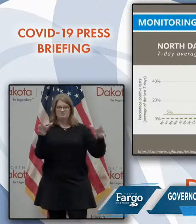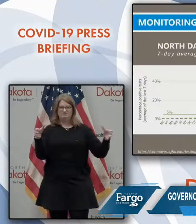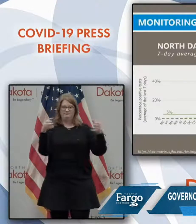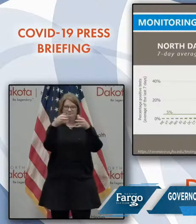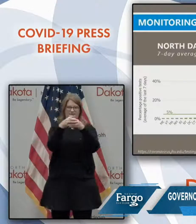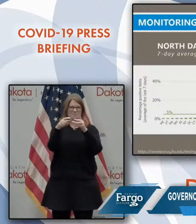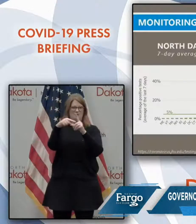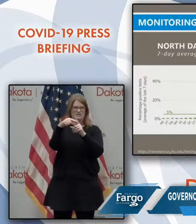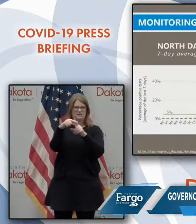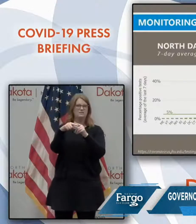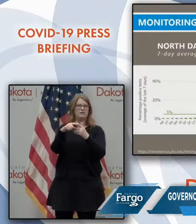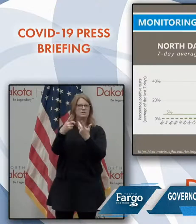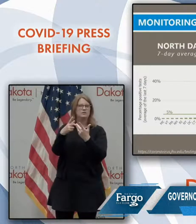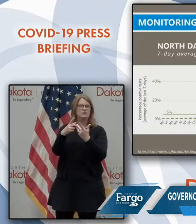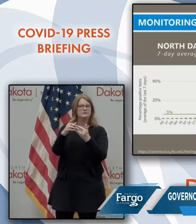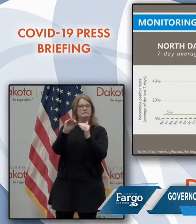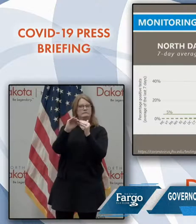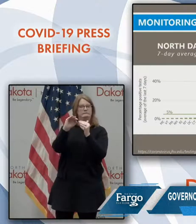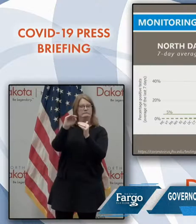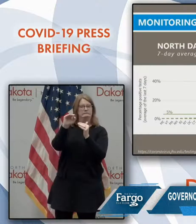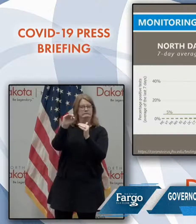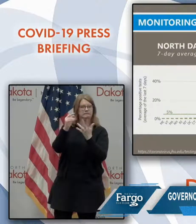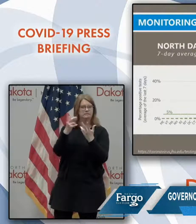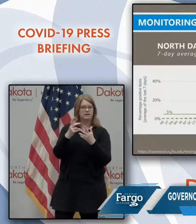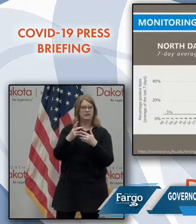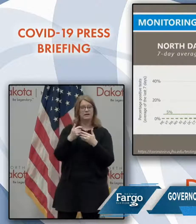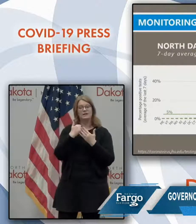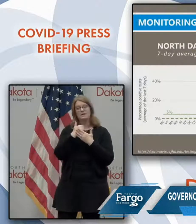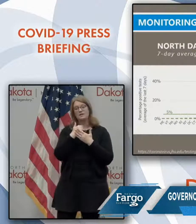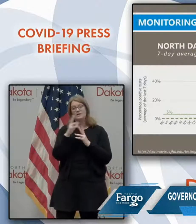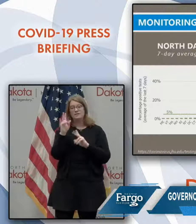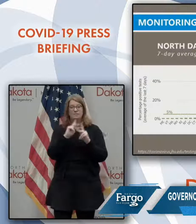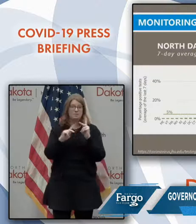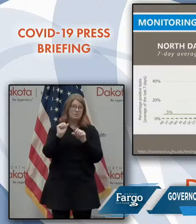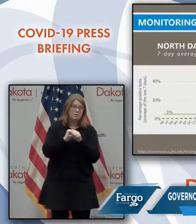people that are working around in the state lab and around